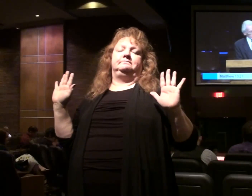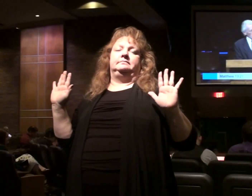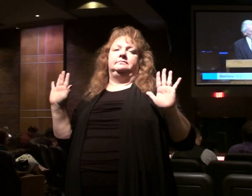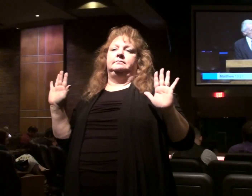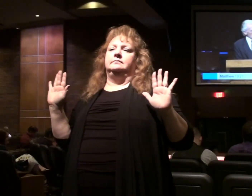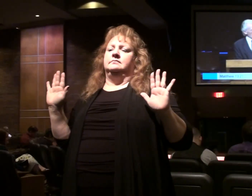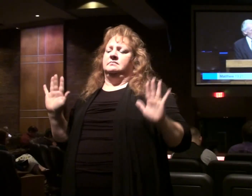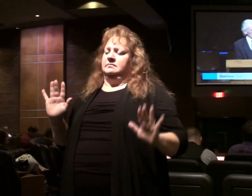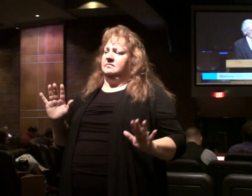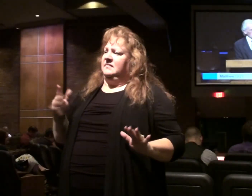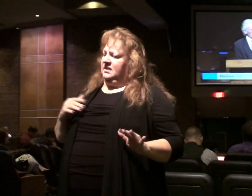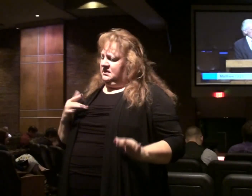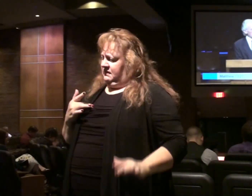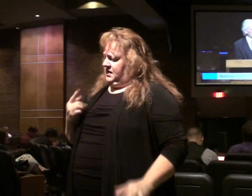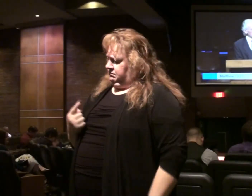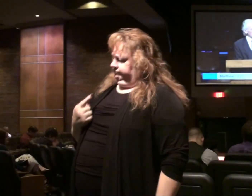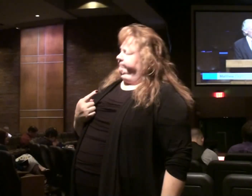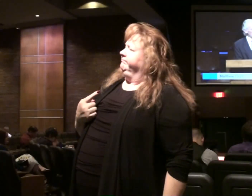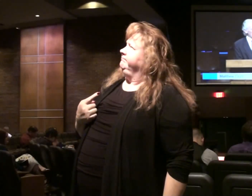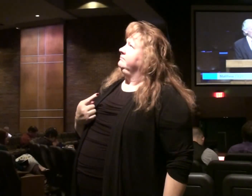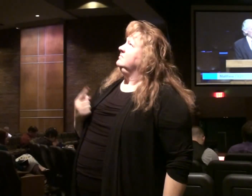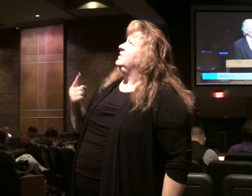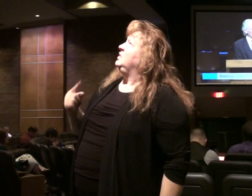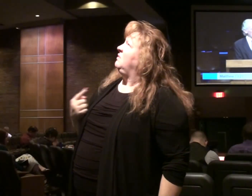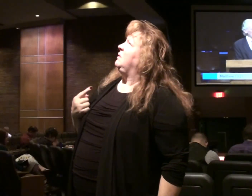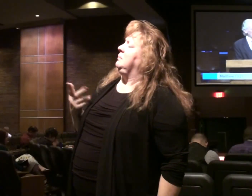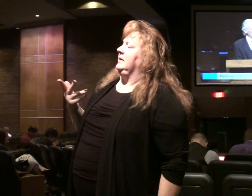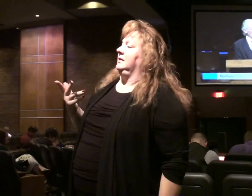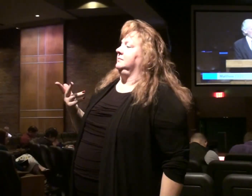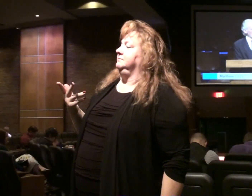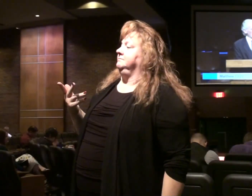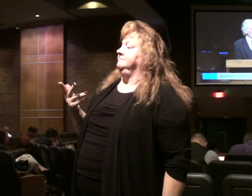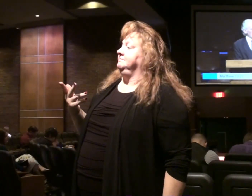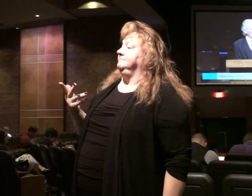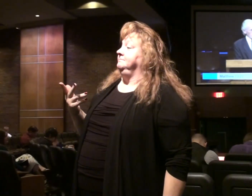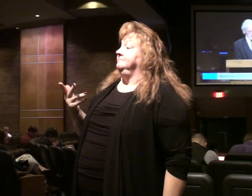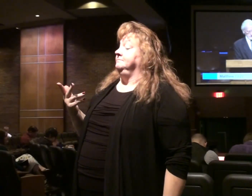He takes offense at Christ. It would have come to him. Would have doctored up.